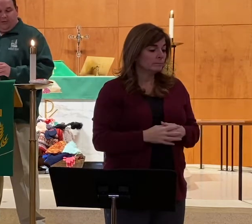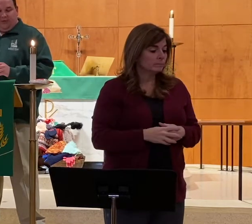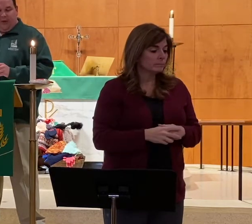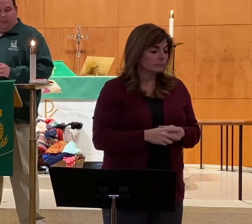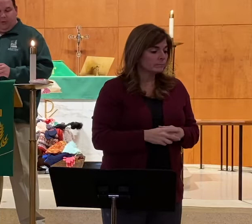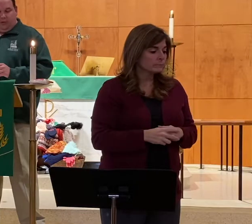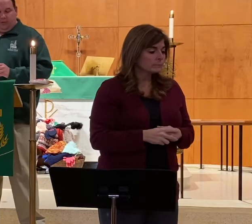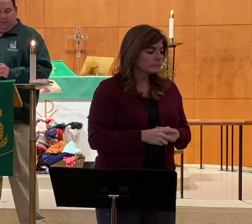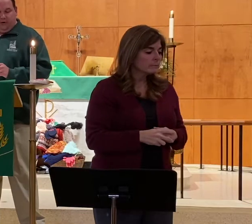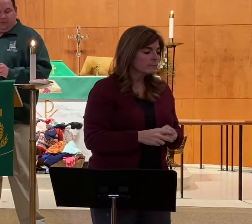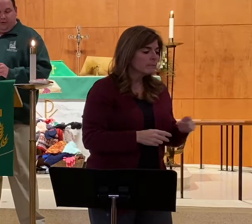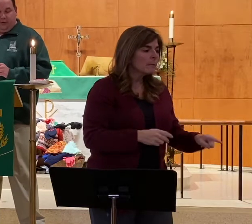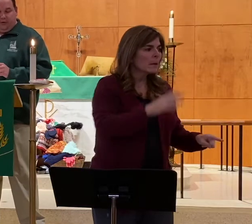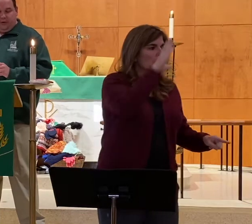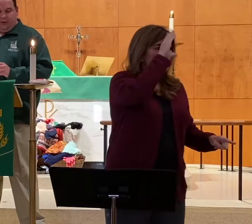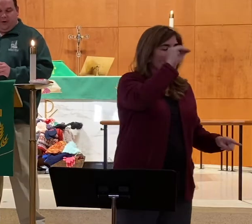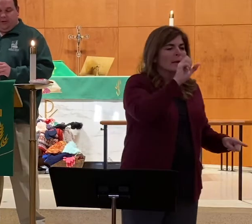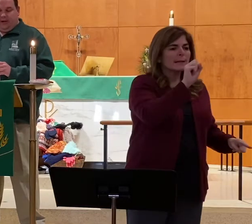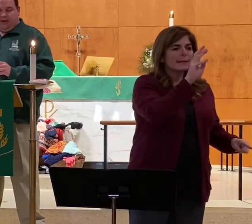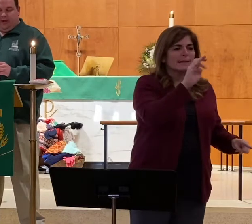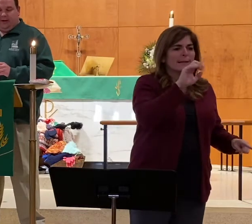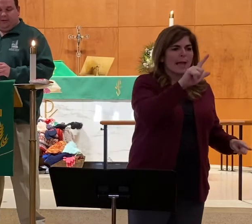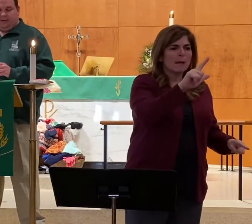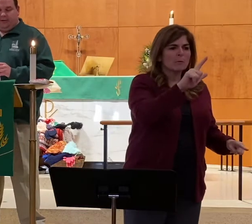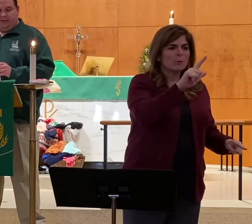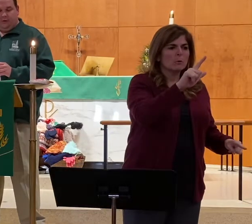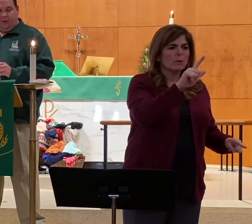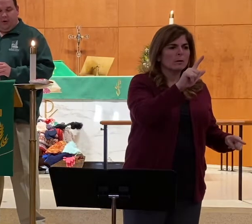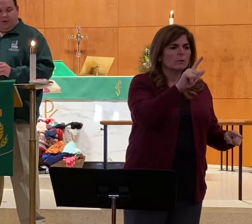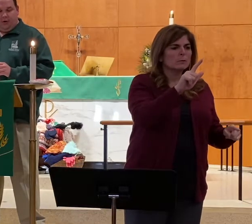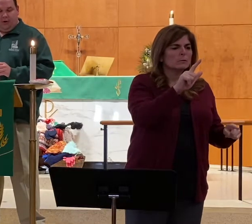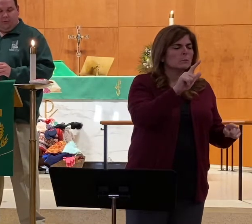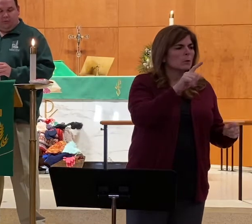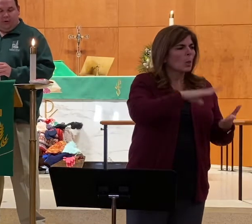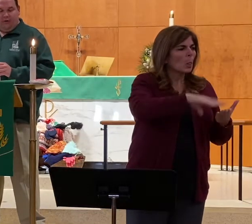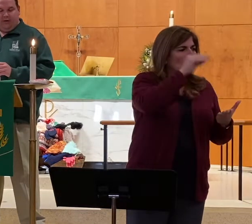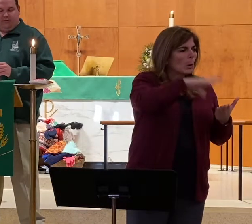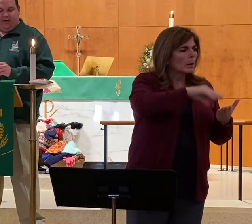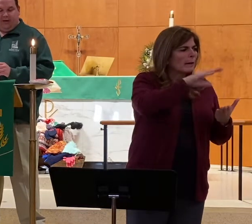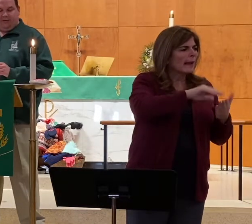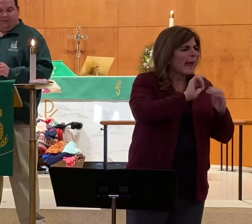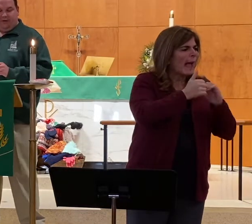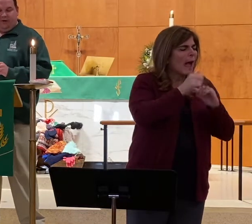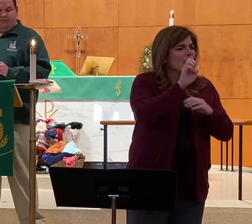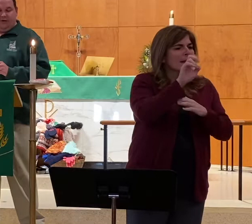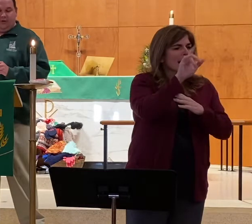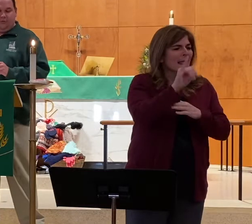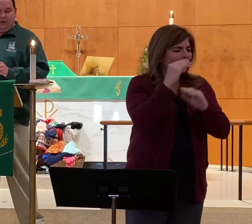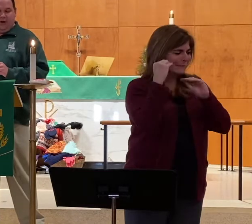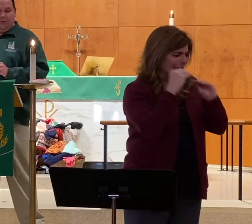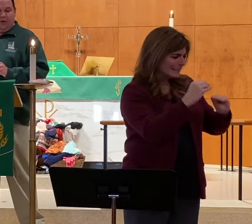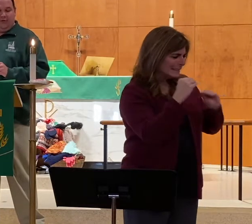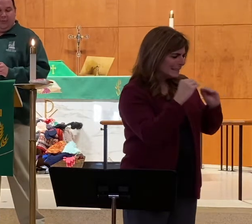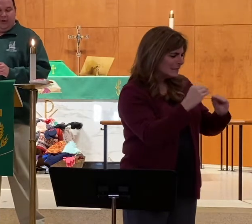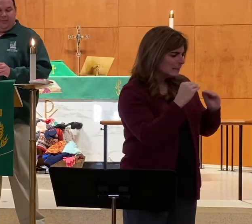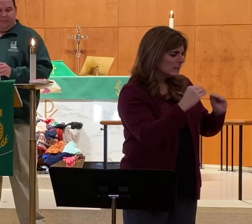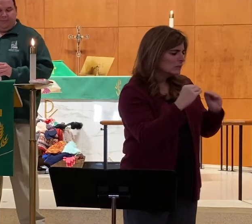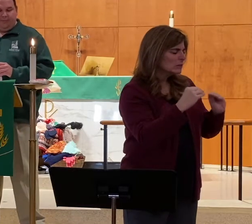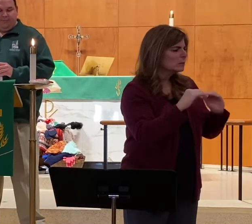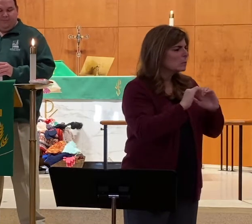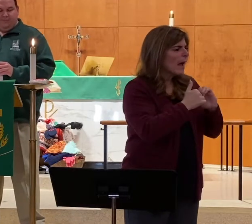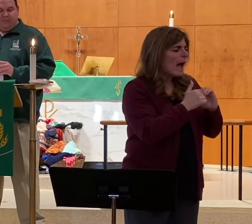Now the boy Samuel was ministering to the Lord under Eli. The word of the Lord was rare in those days, and visions were not